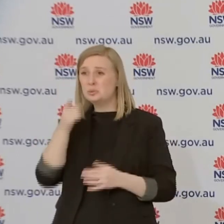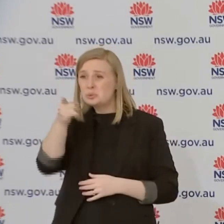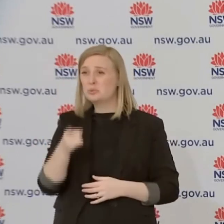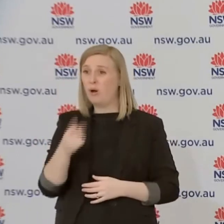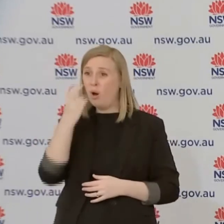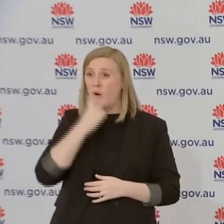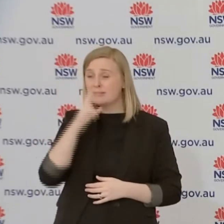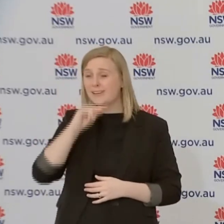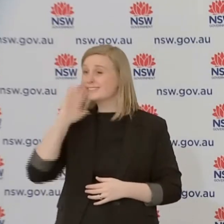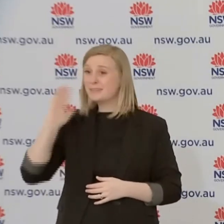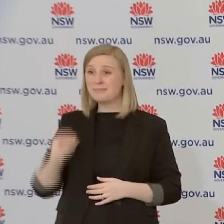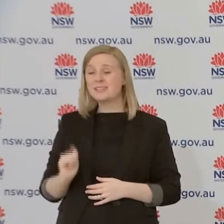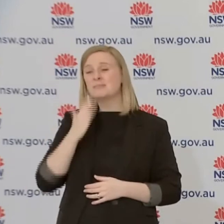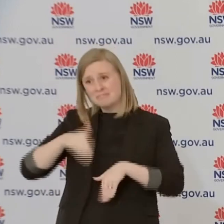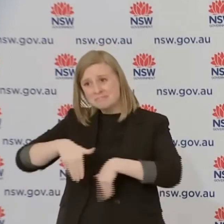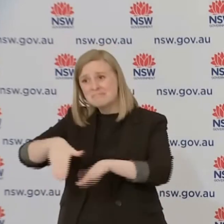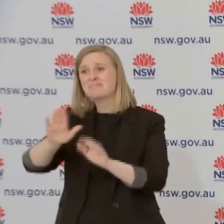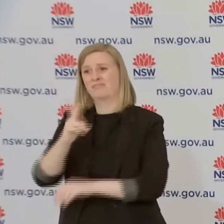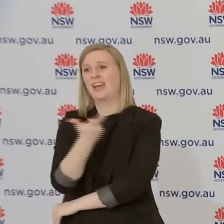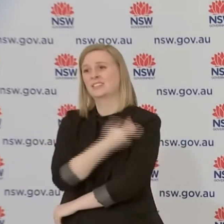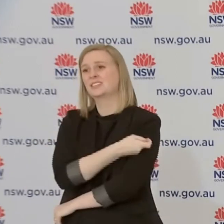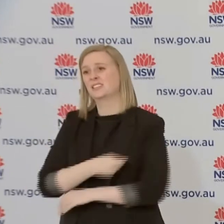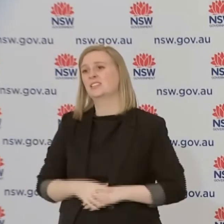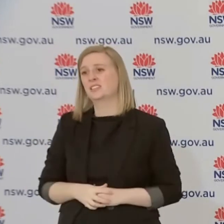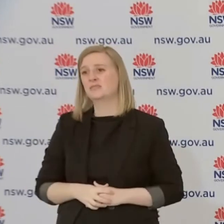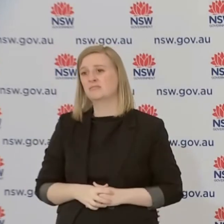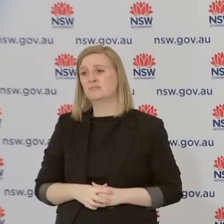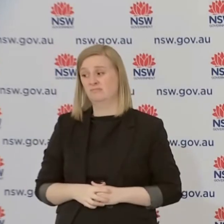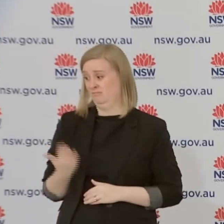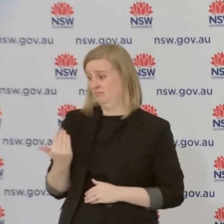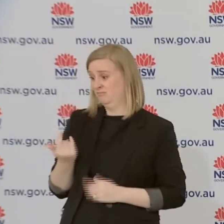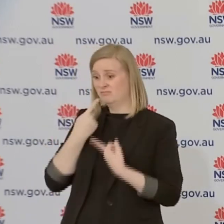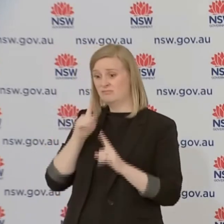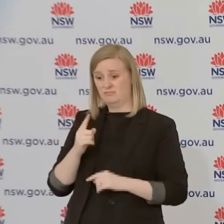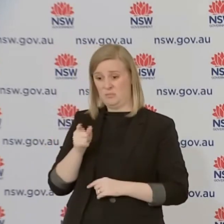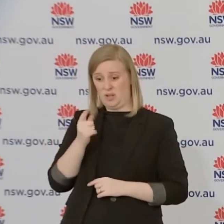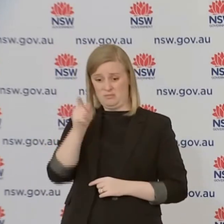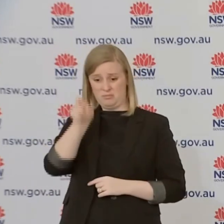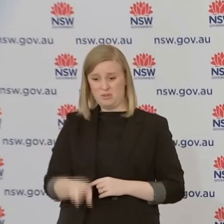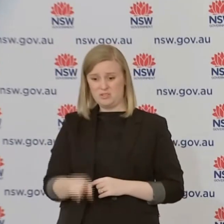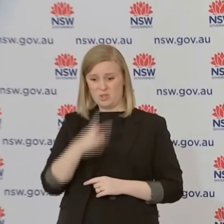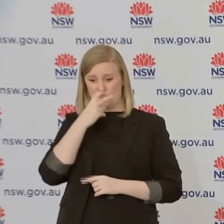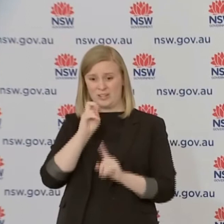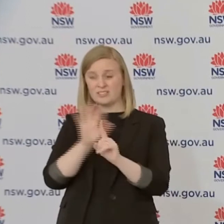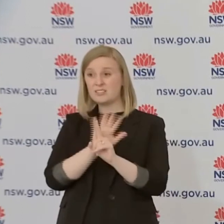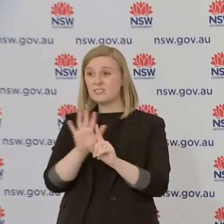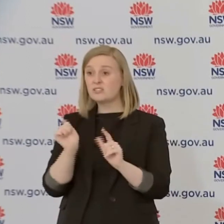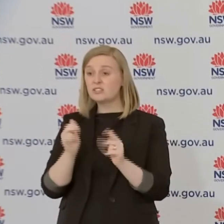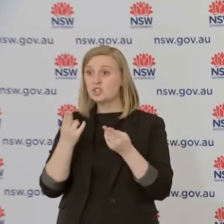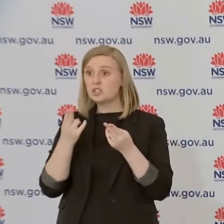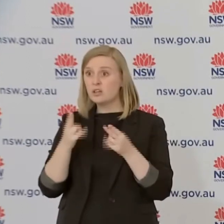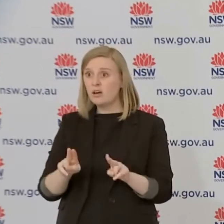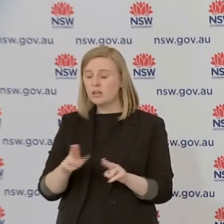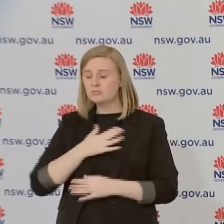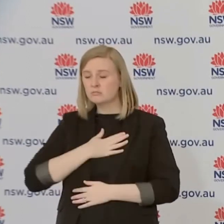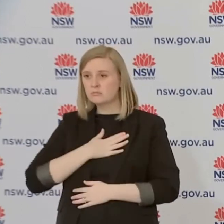vaccine. Go and get it. And sadly, as we just heard, one young person in his 20s has passed away, which I think emphasises what we've been saying